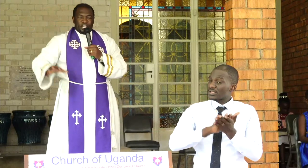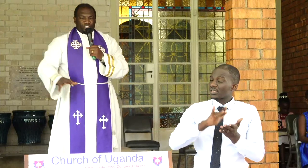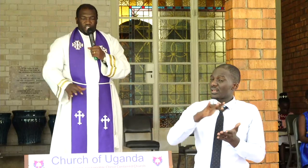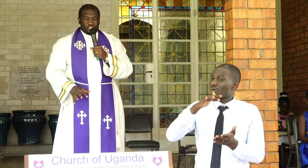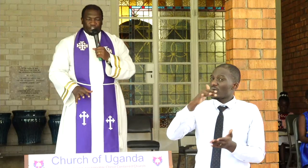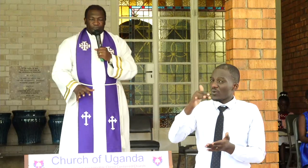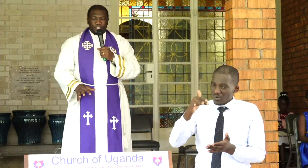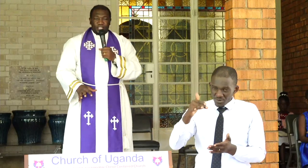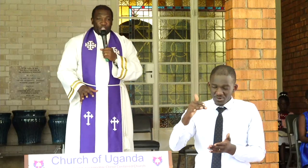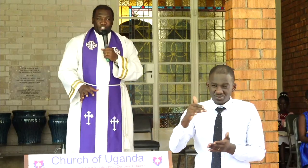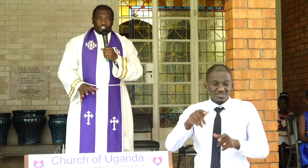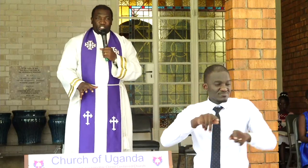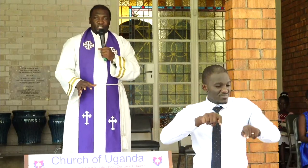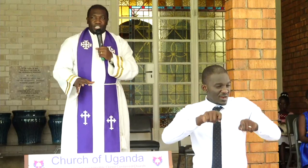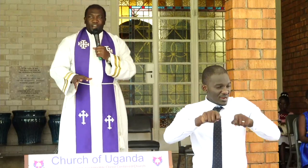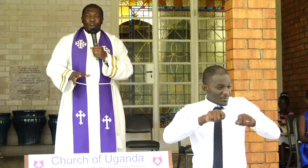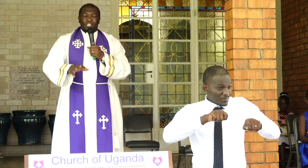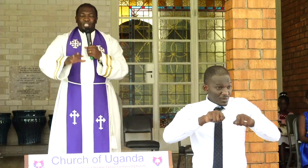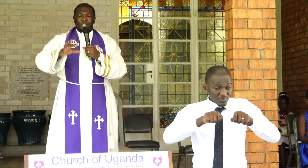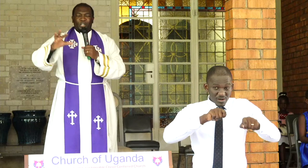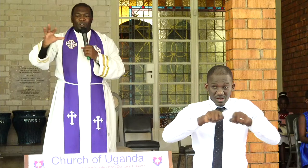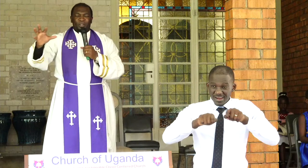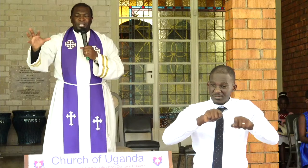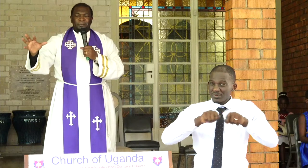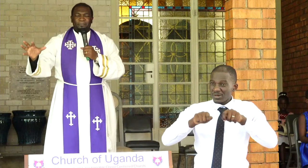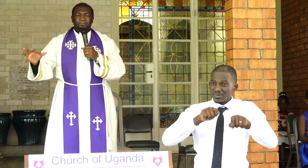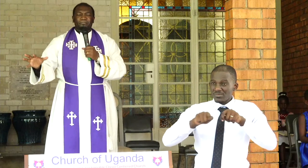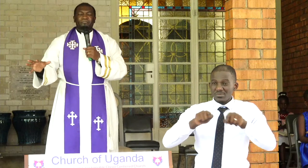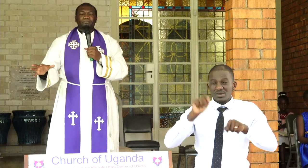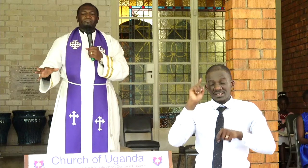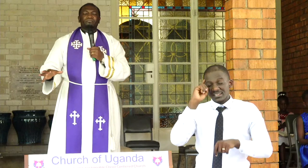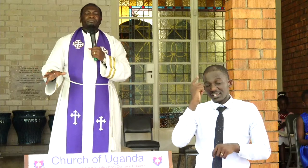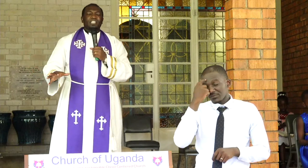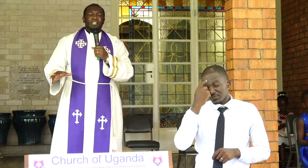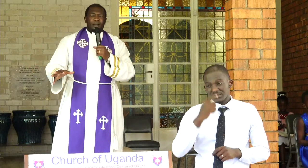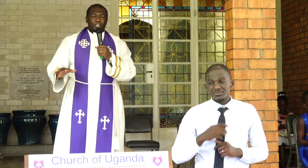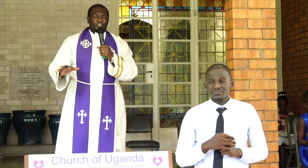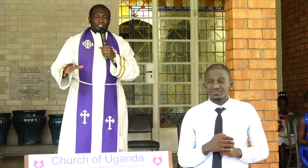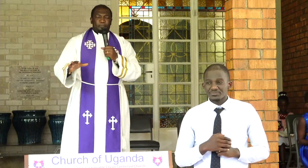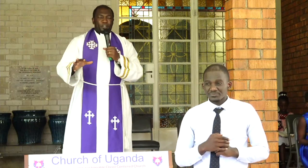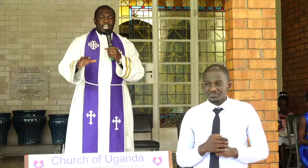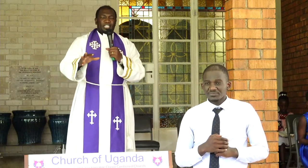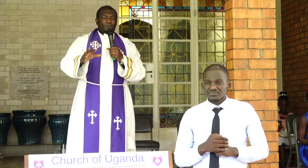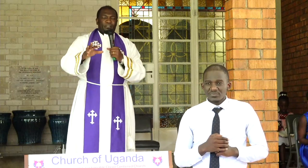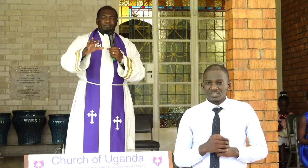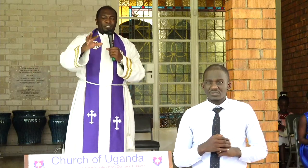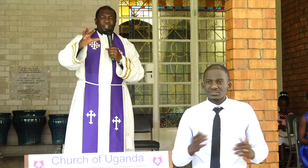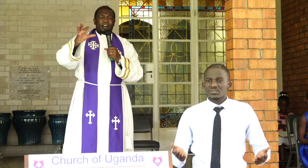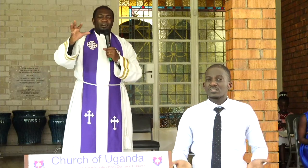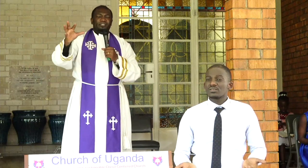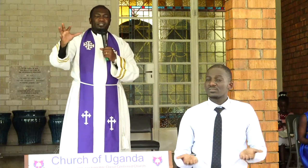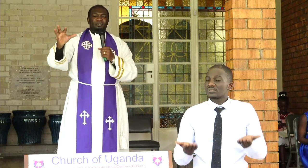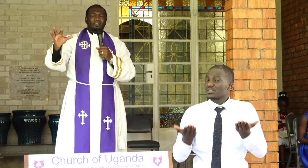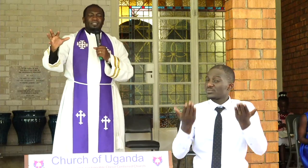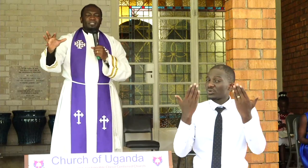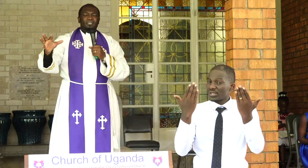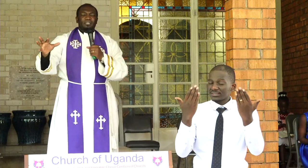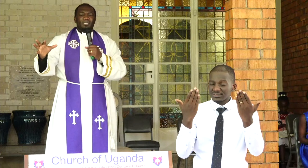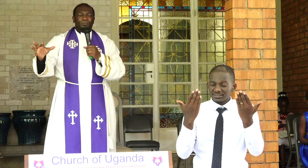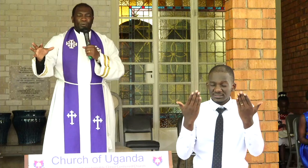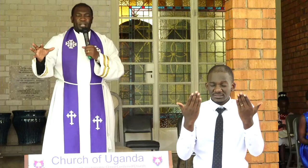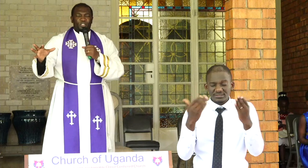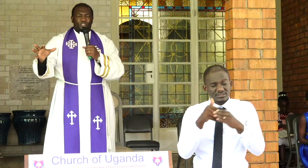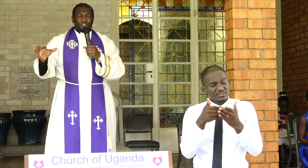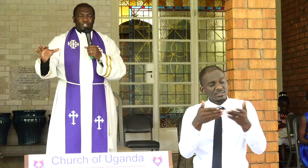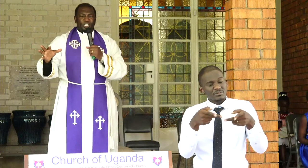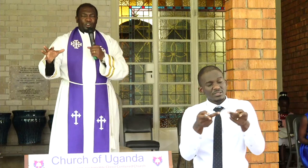up the executive. Yes, only your glory. Come on, lift up your hand wherever you are.